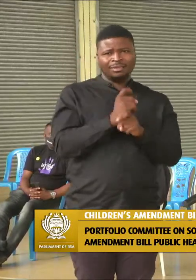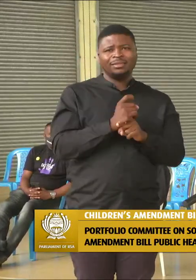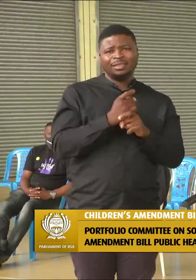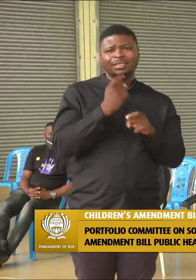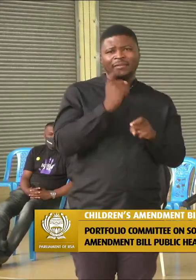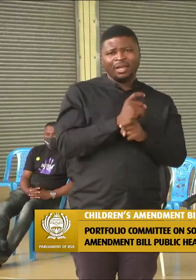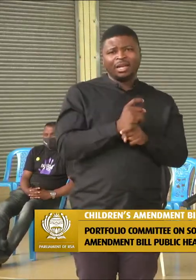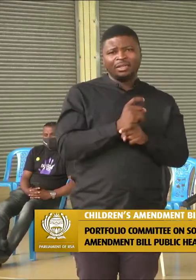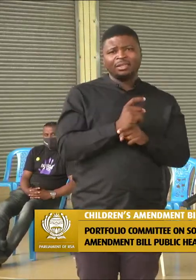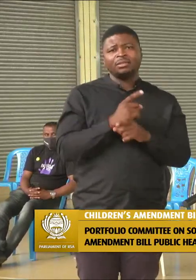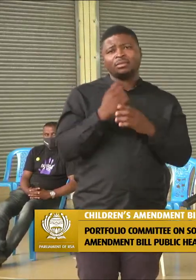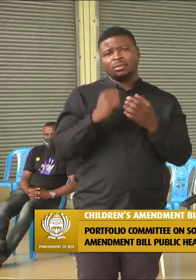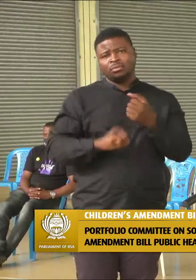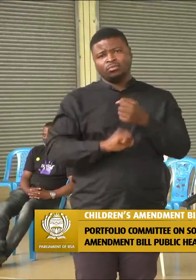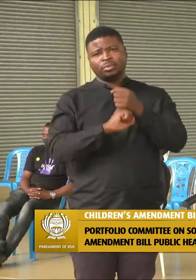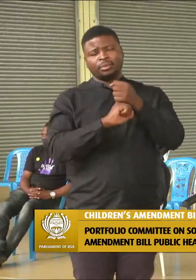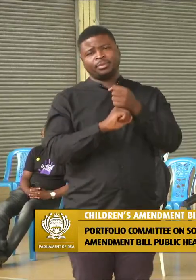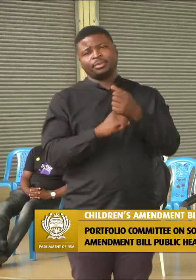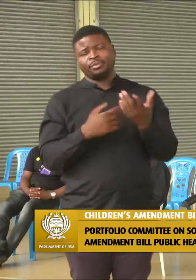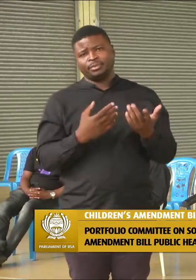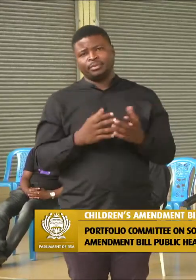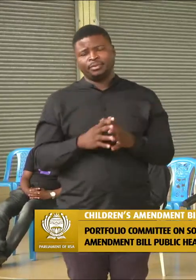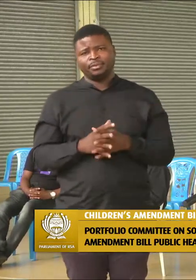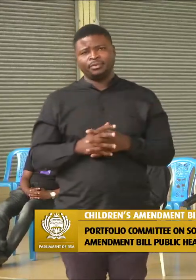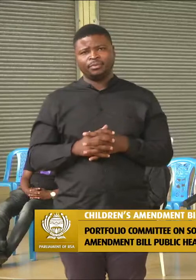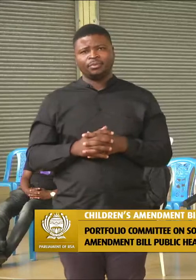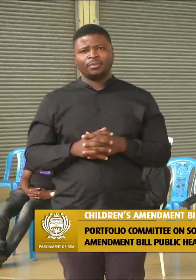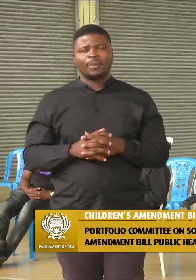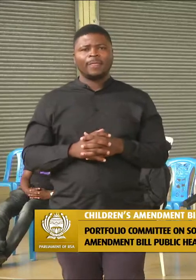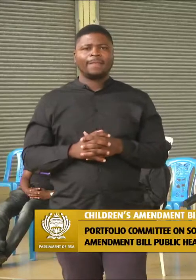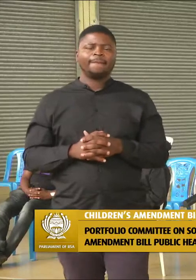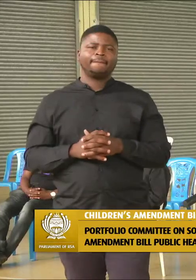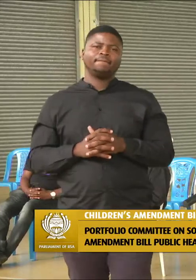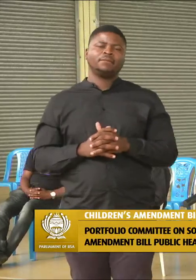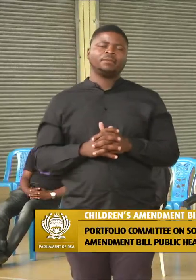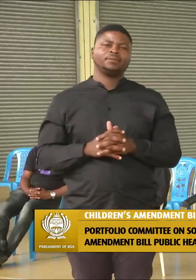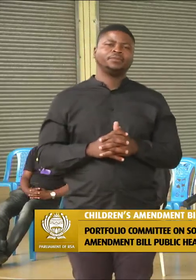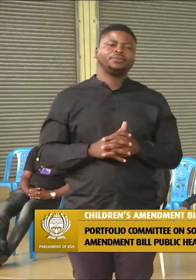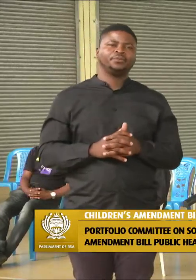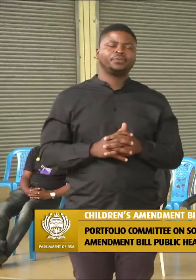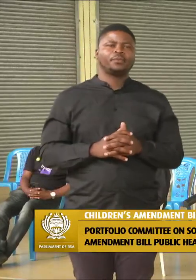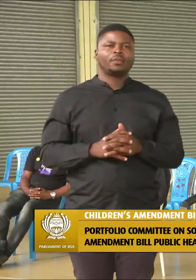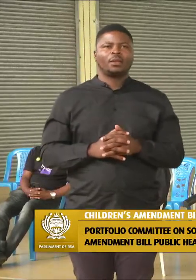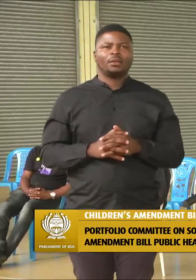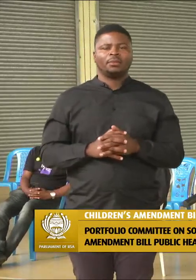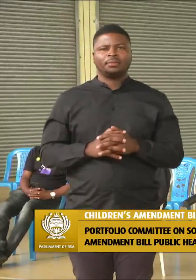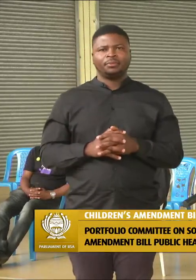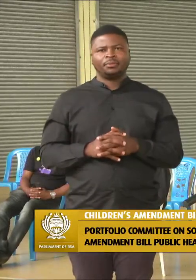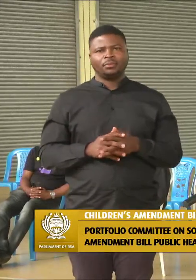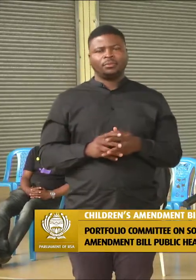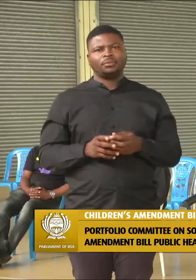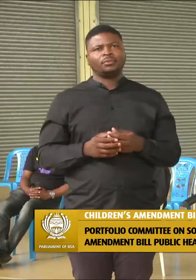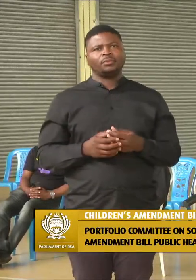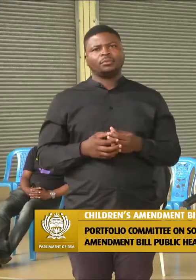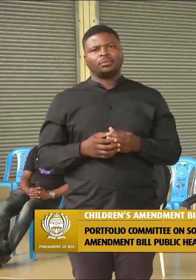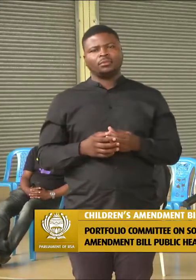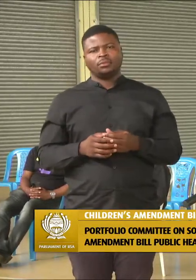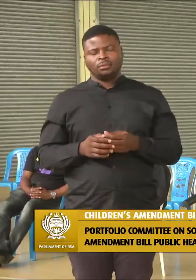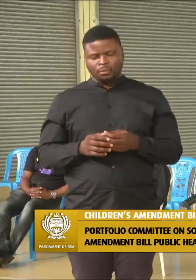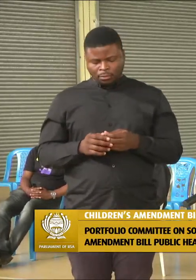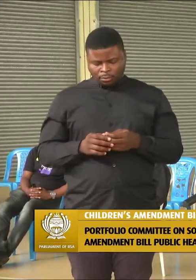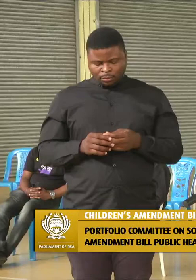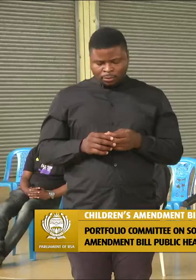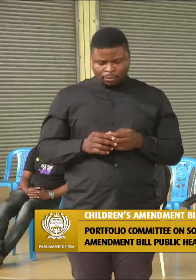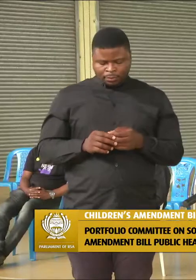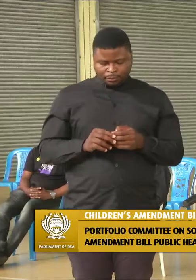required for those children. Ngithanda ukusho ukuthi ke esifundeni saseThekwini sinabo sonhlala kahle, iward neward inalo sonhlala